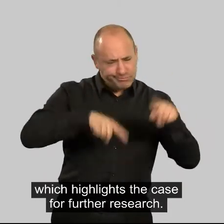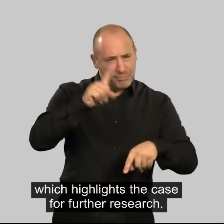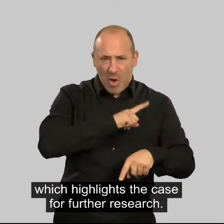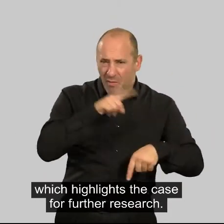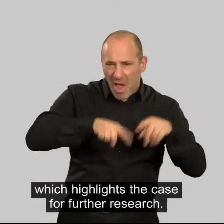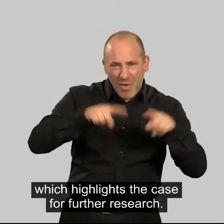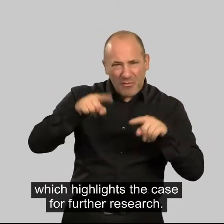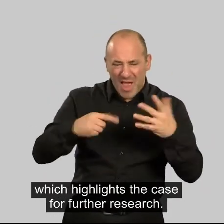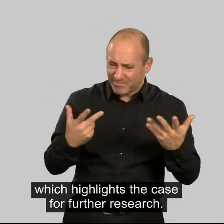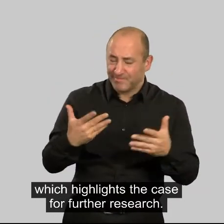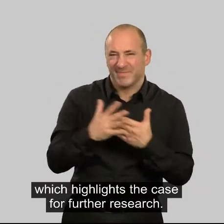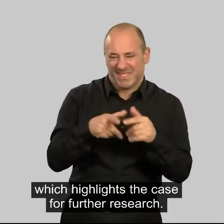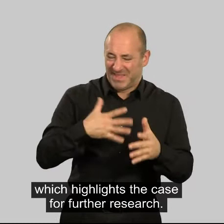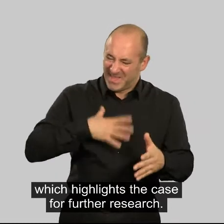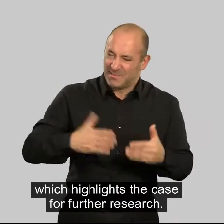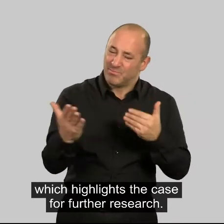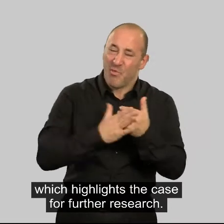for further research.